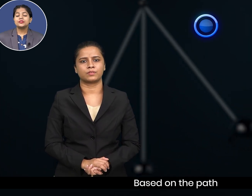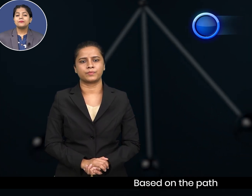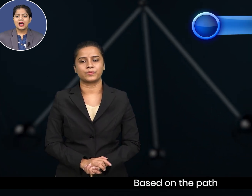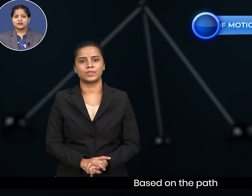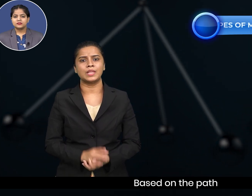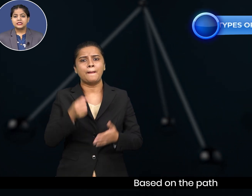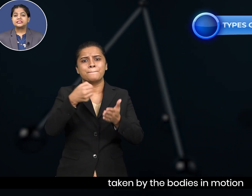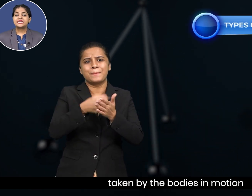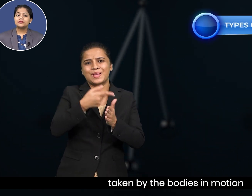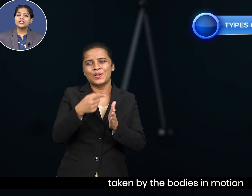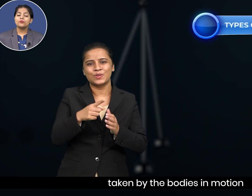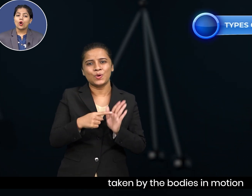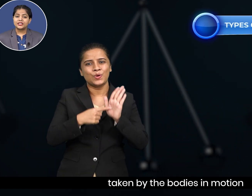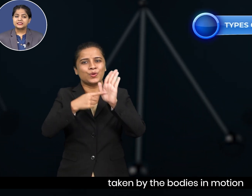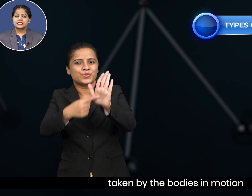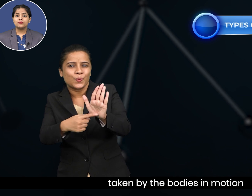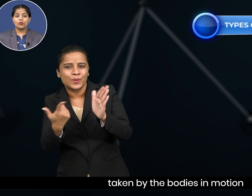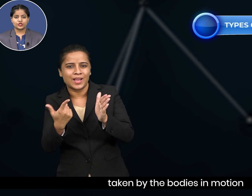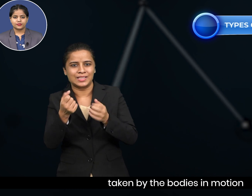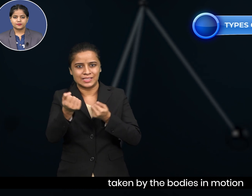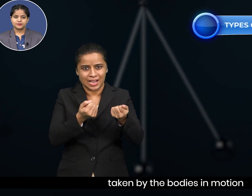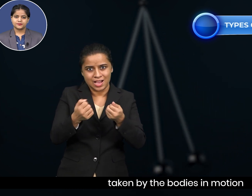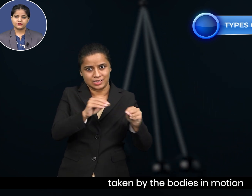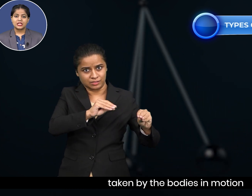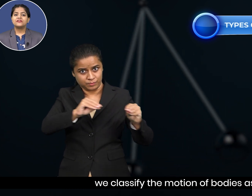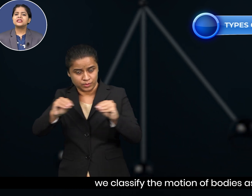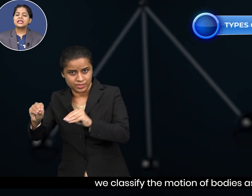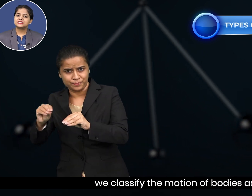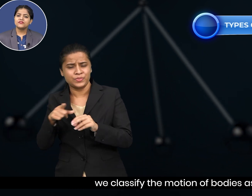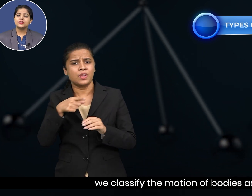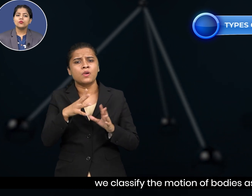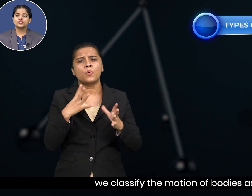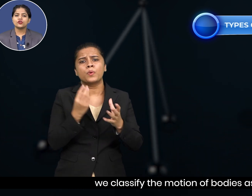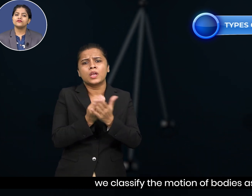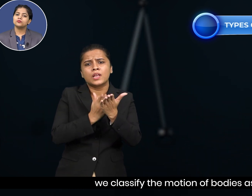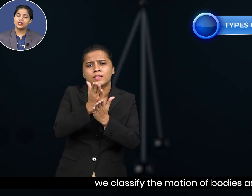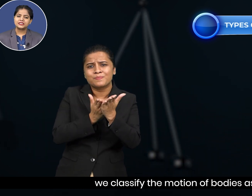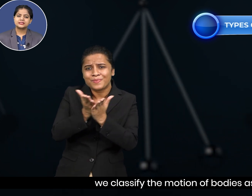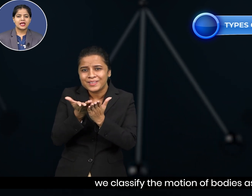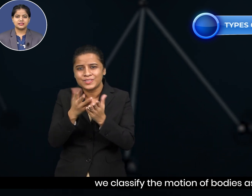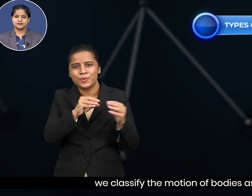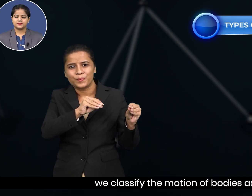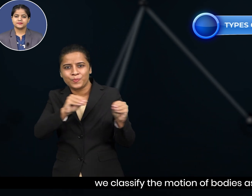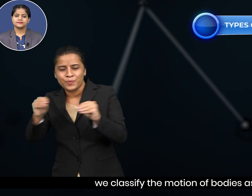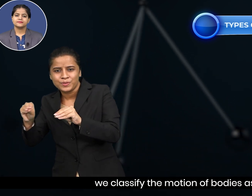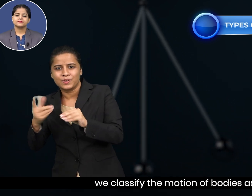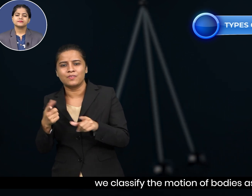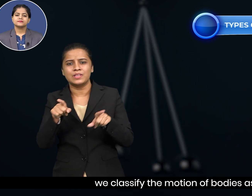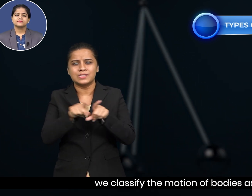Based on the path taken by the bodies in motion, we classify the motion of bodies as